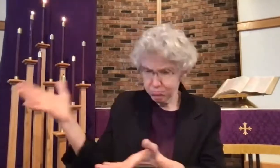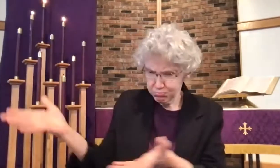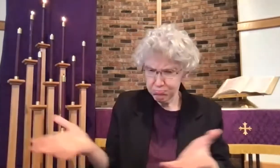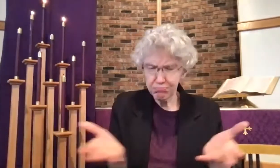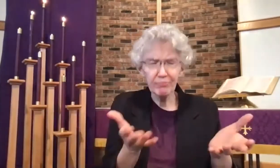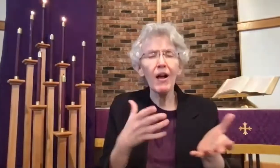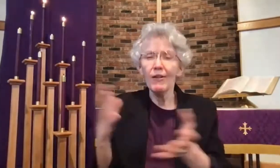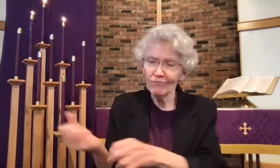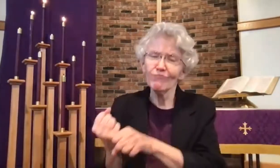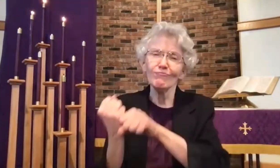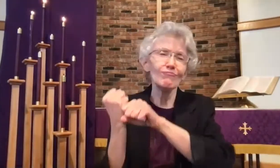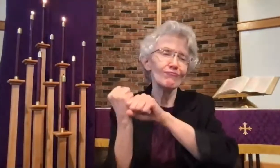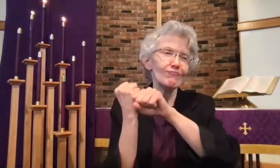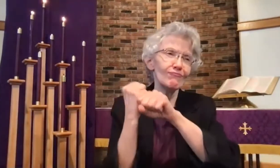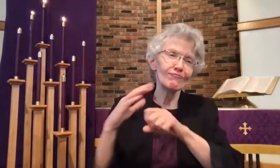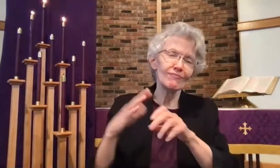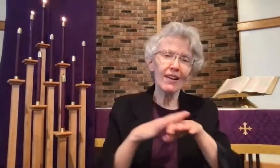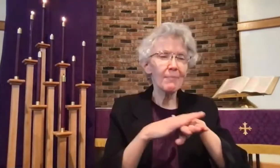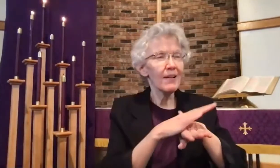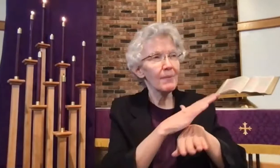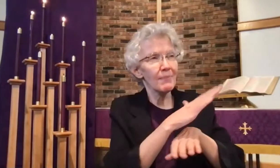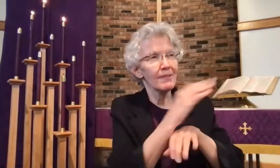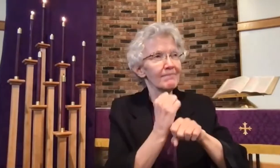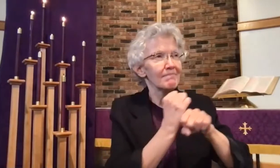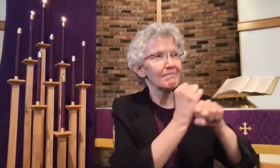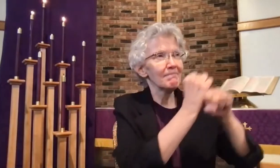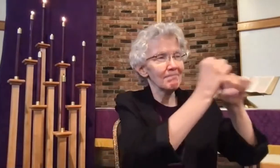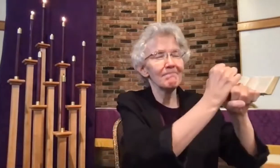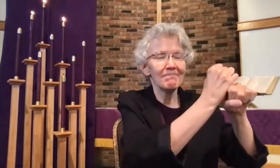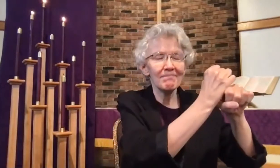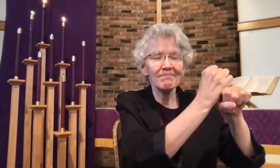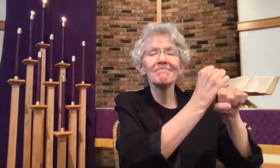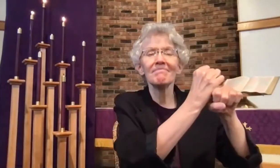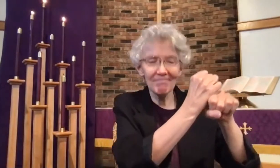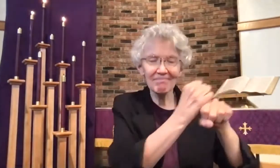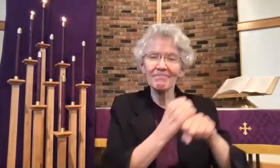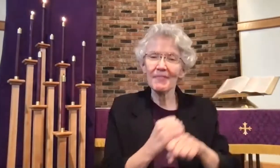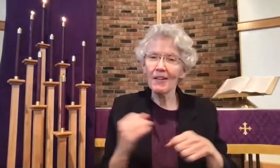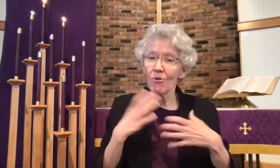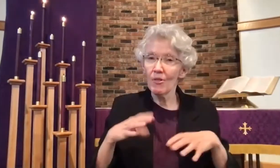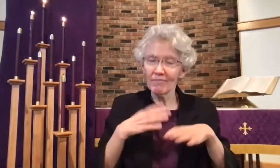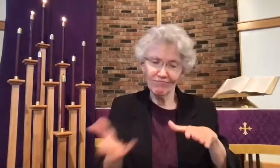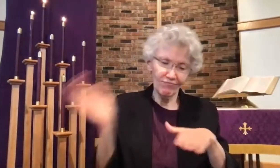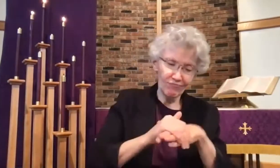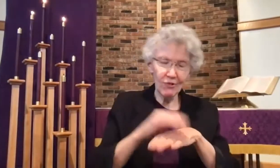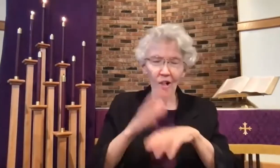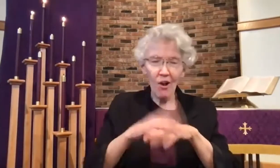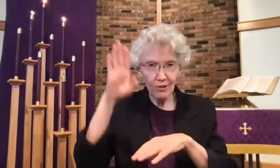followers, "Why are you untying our donkey?" The followers answered, "The Lord needs it." So the followers brought the donkey